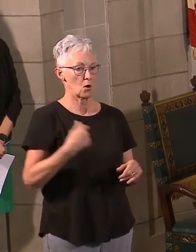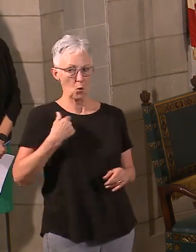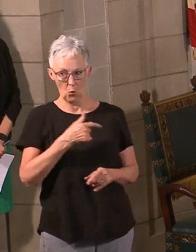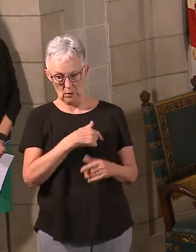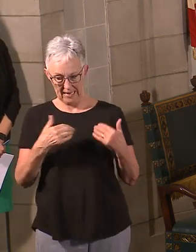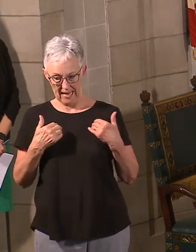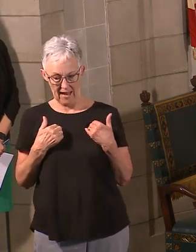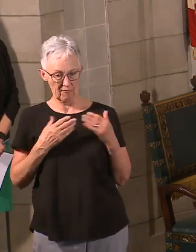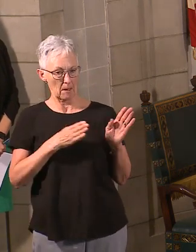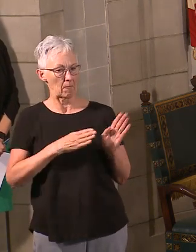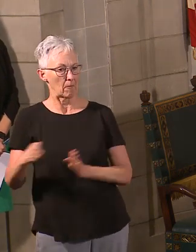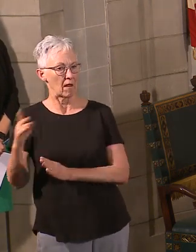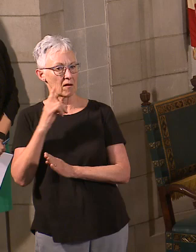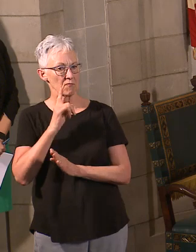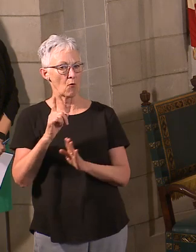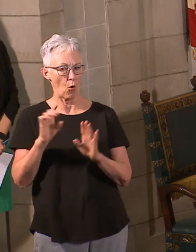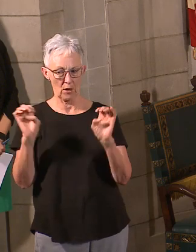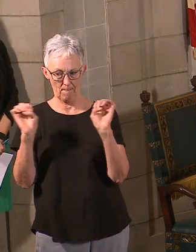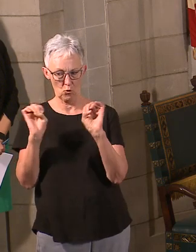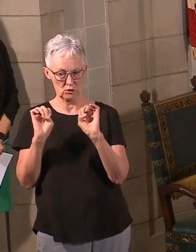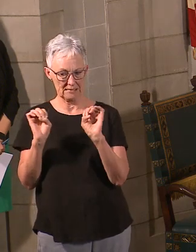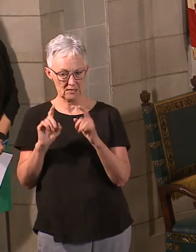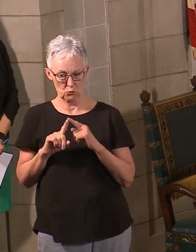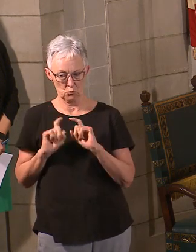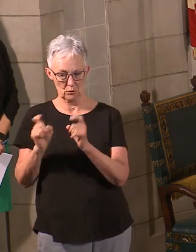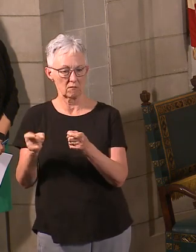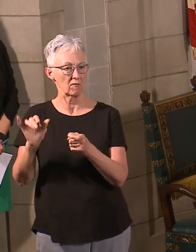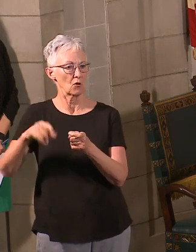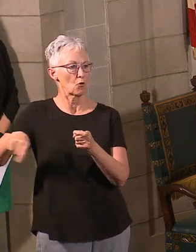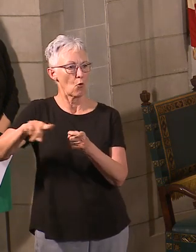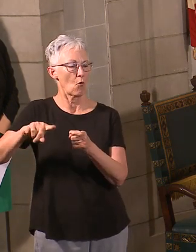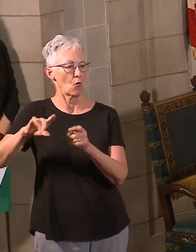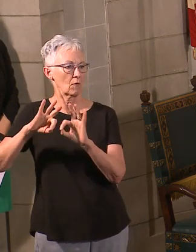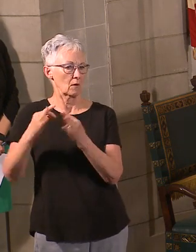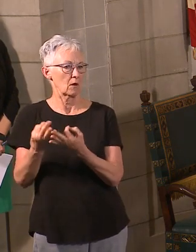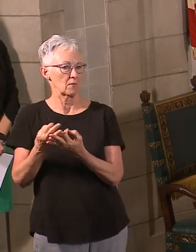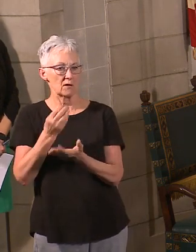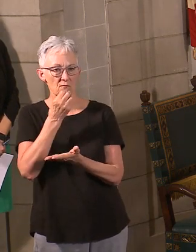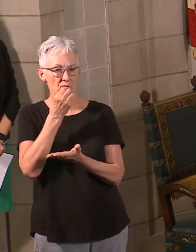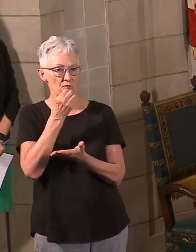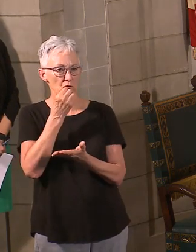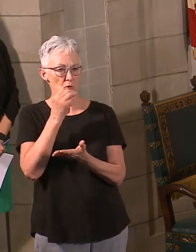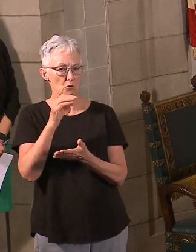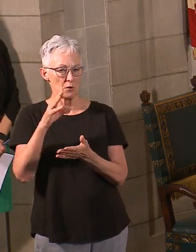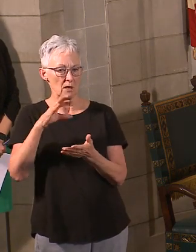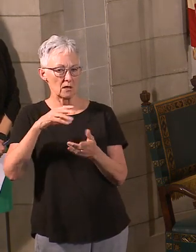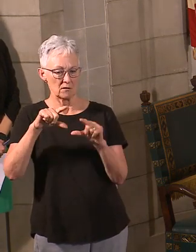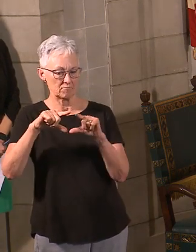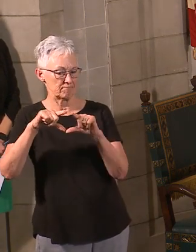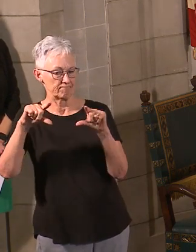to our families on SNAP to the maximum allotment. We're also going for